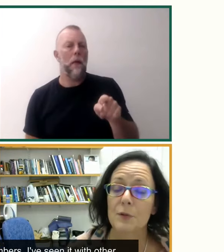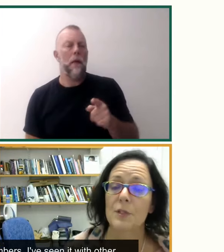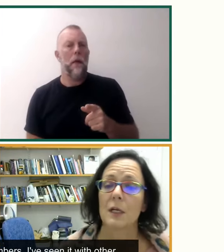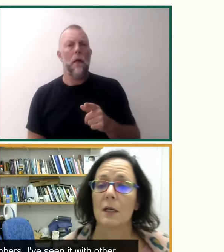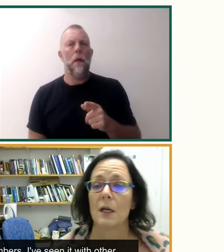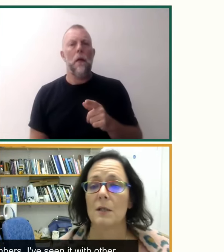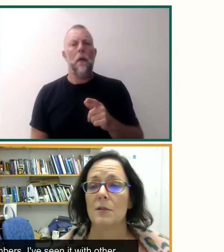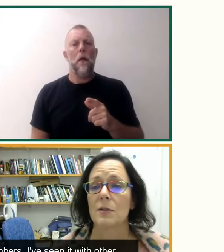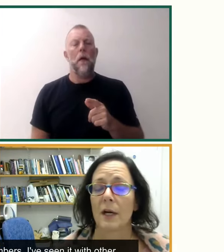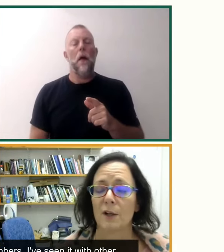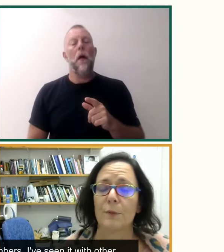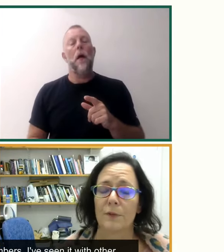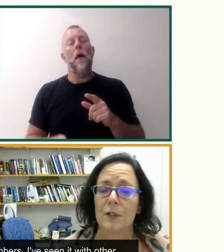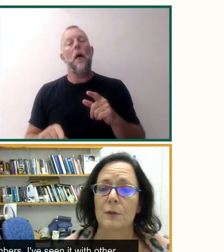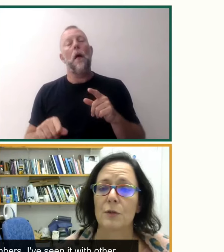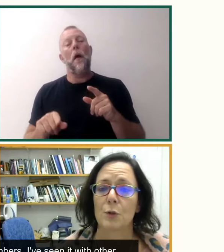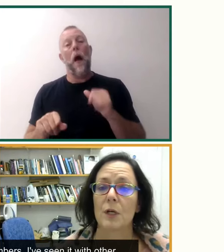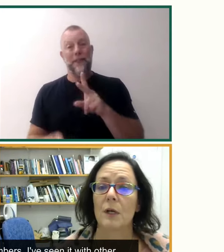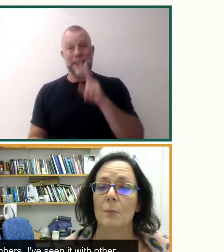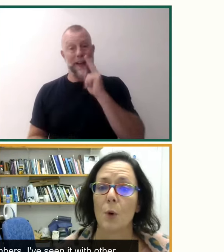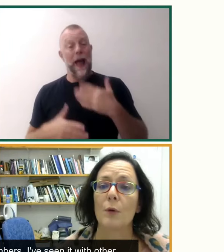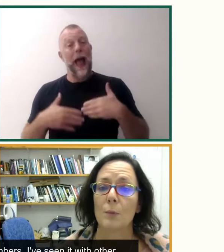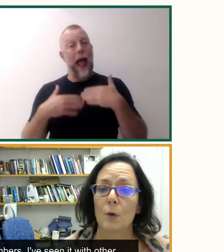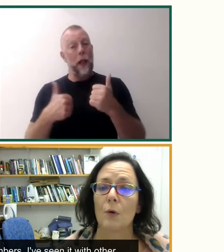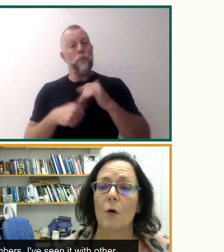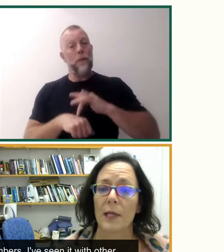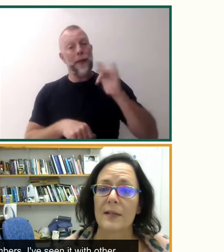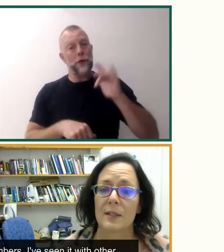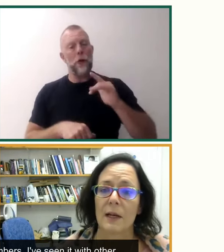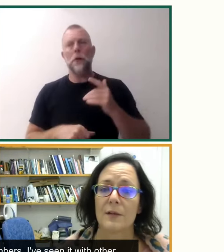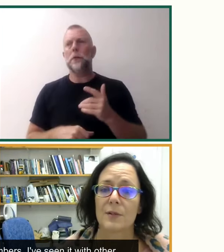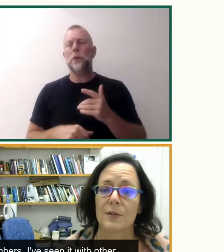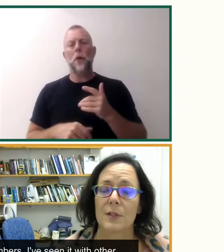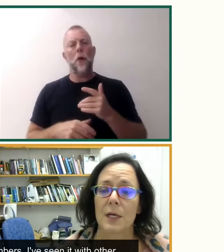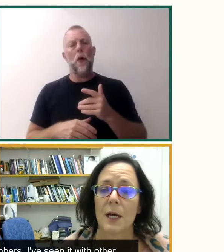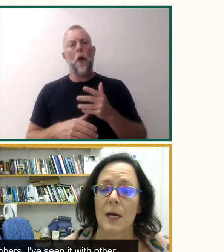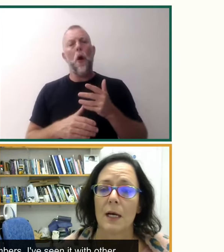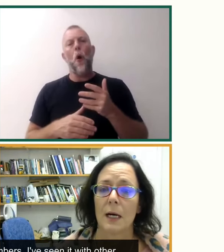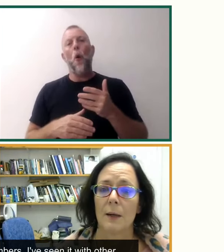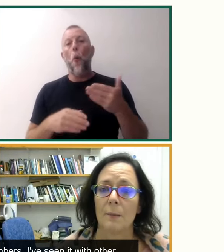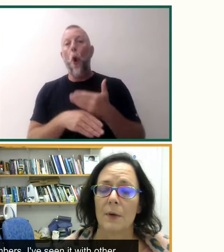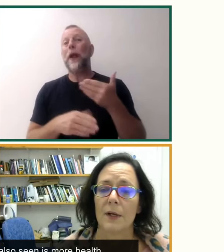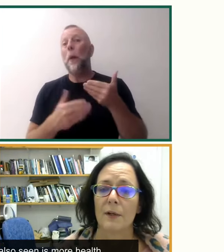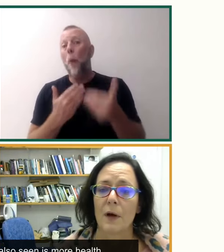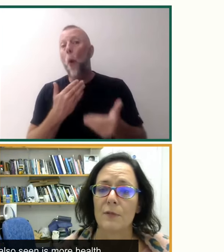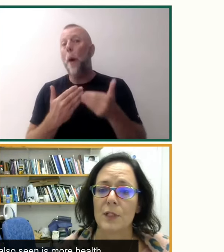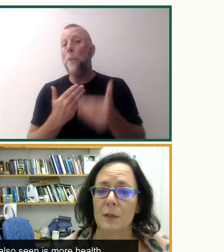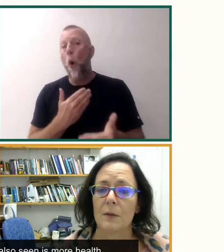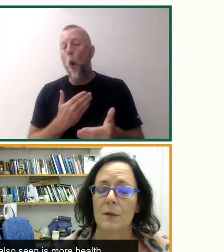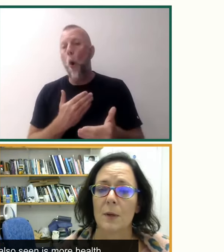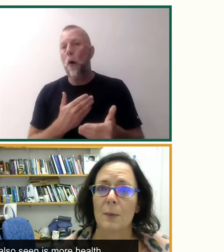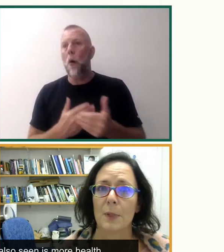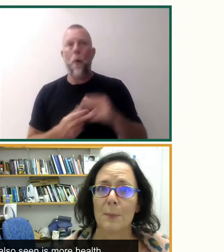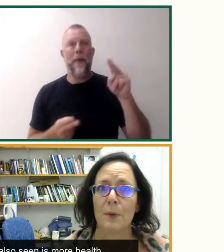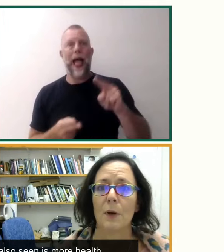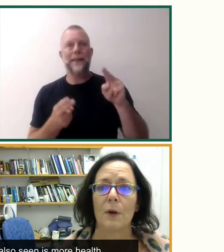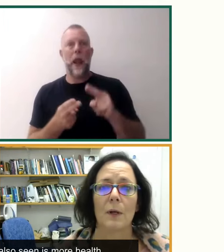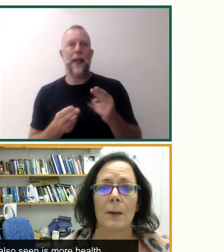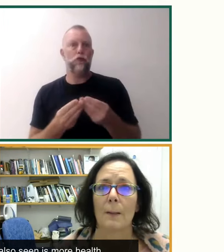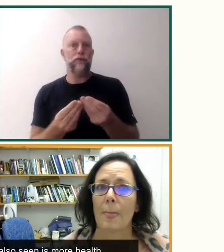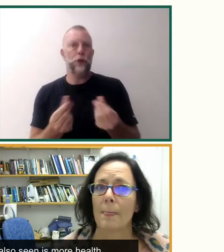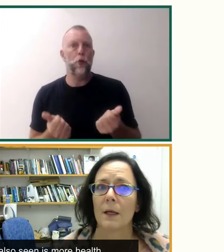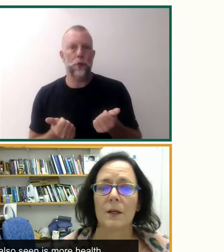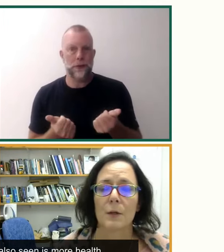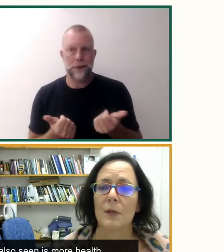But what I've also seen is health professionals doing more and more on less and less. And I've seen